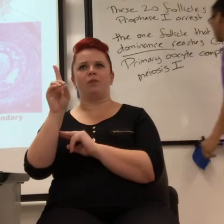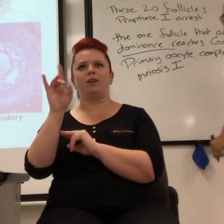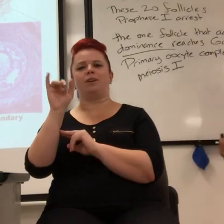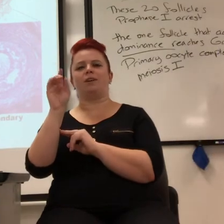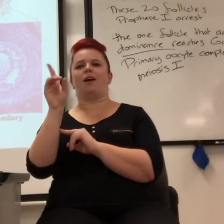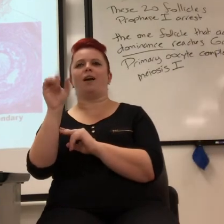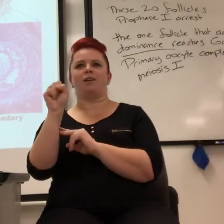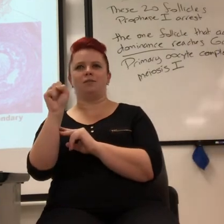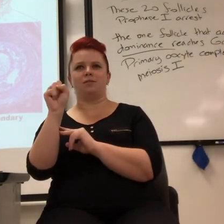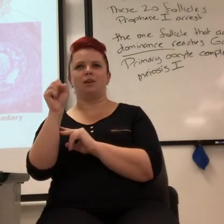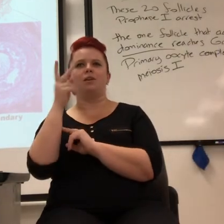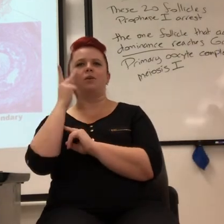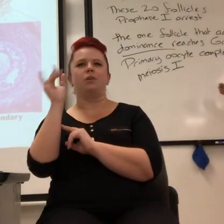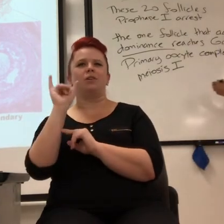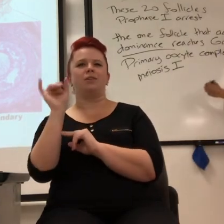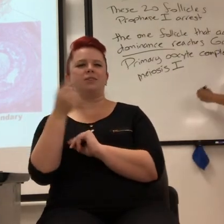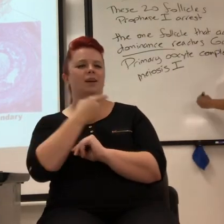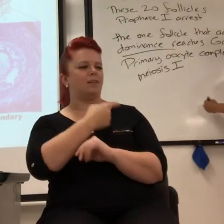this.